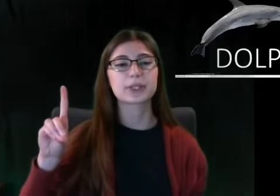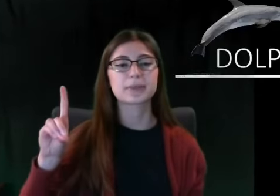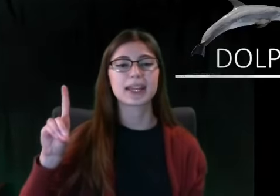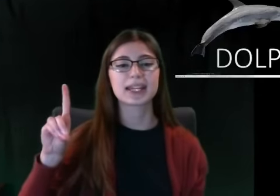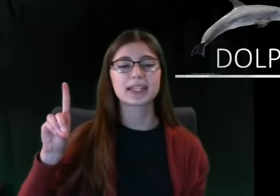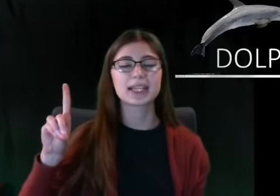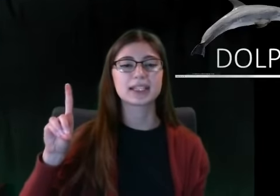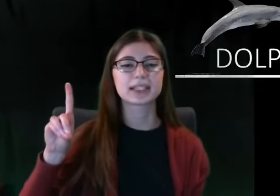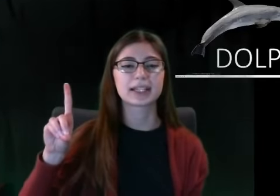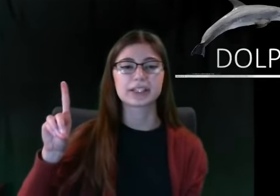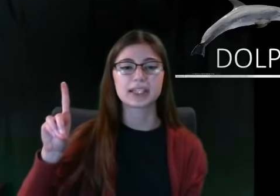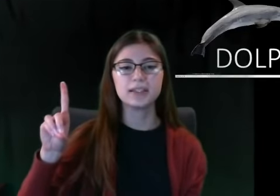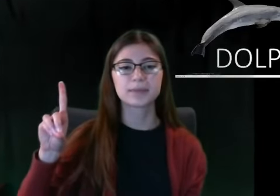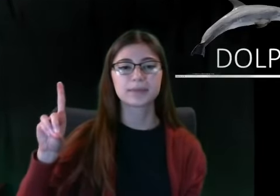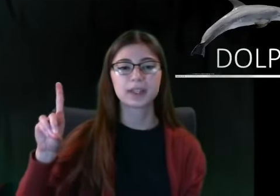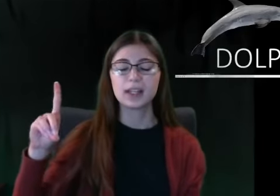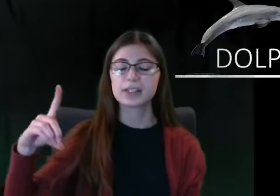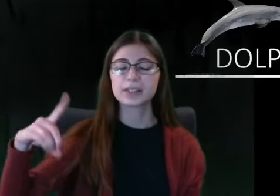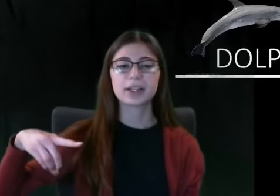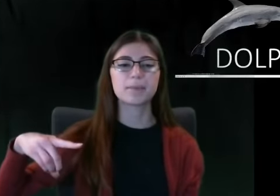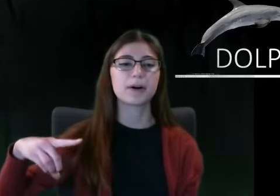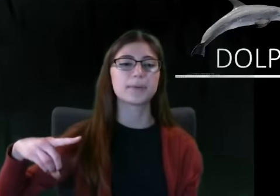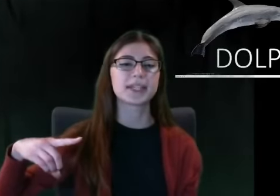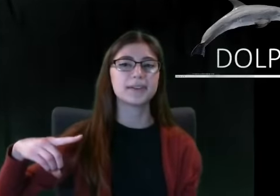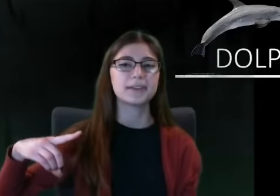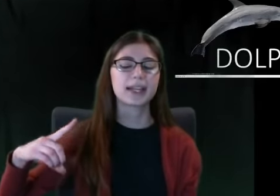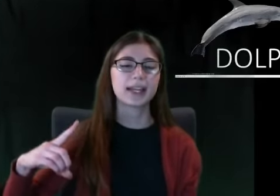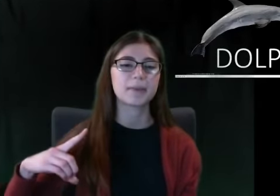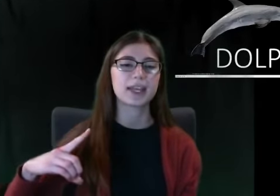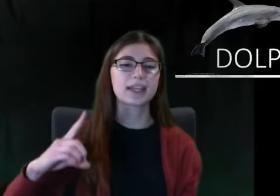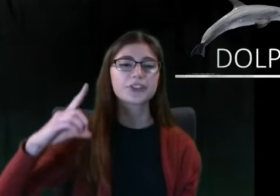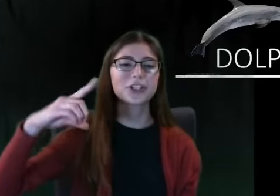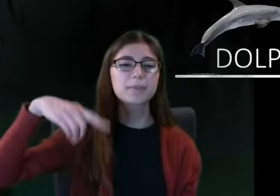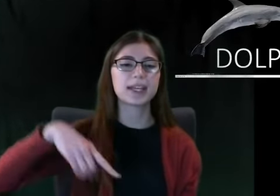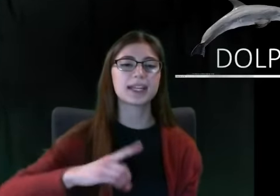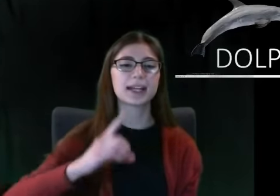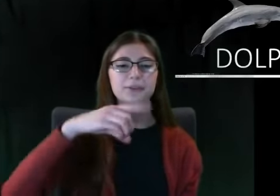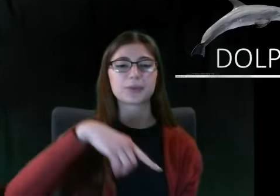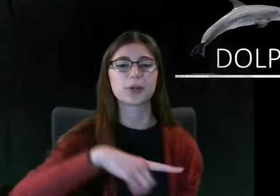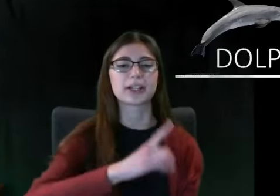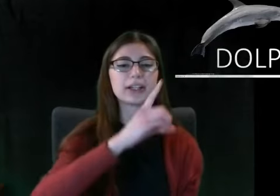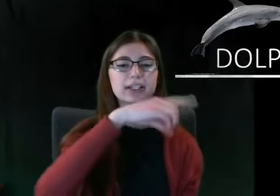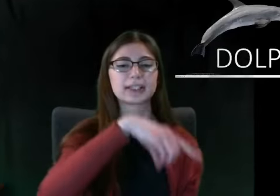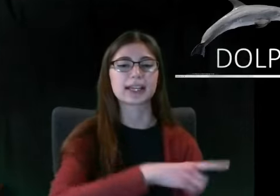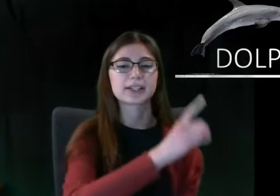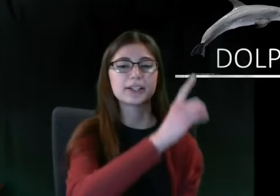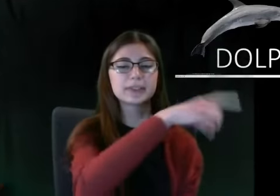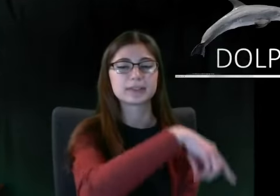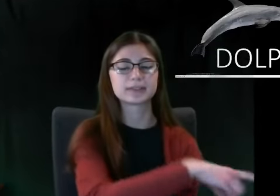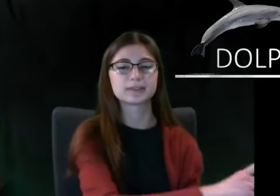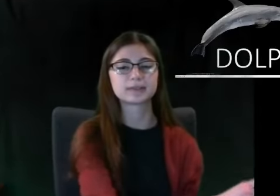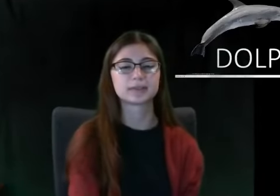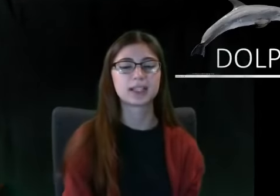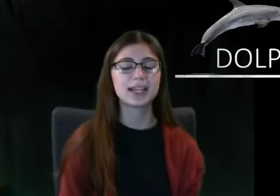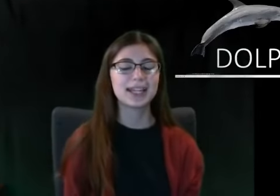make the letter D, turn it palm down, and make it jump in and out of the water like a dolphin. It can